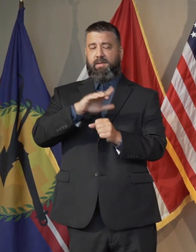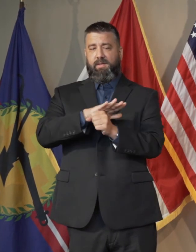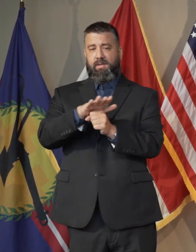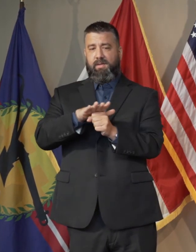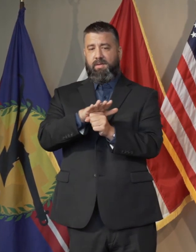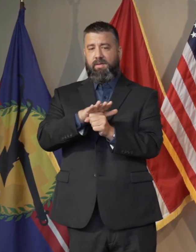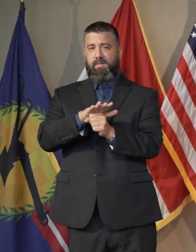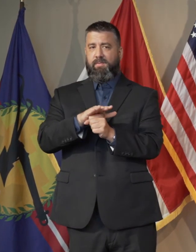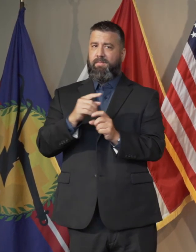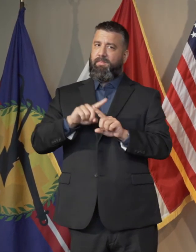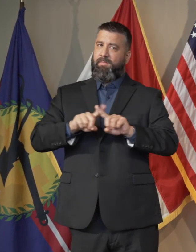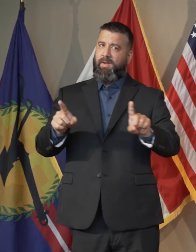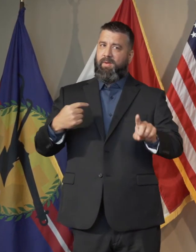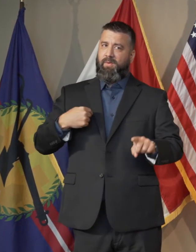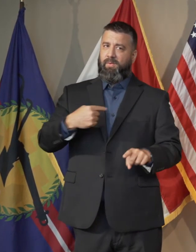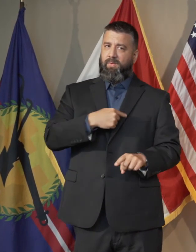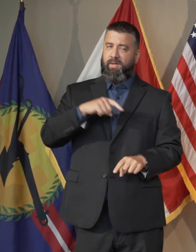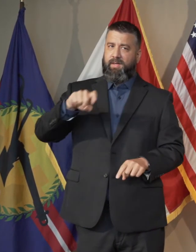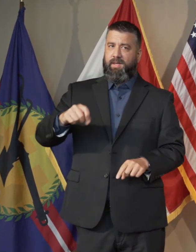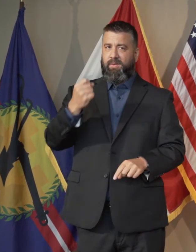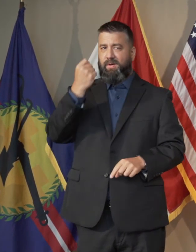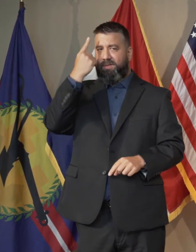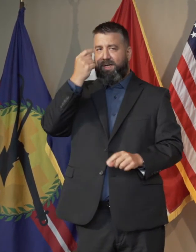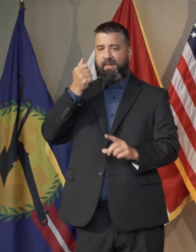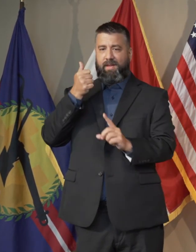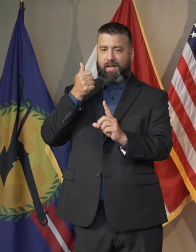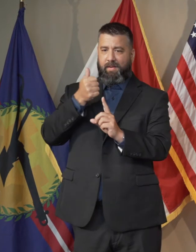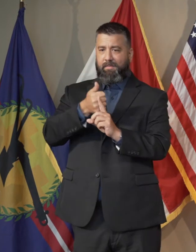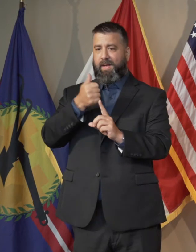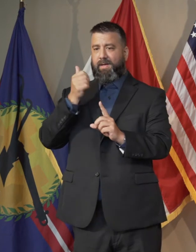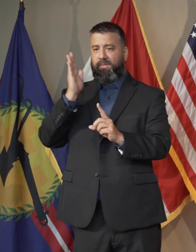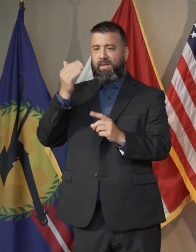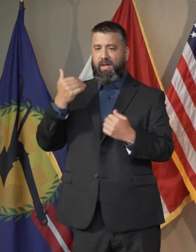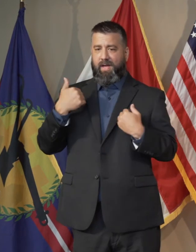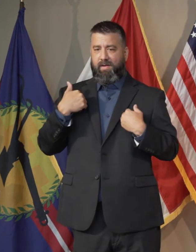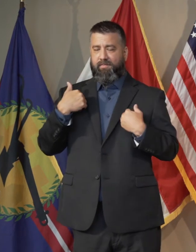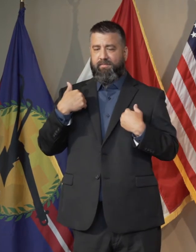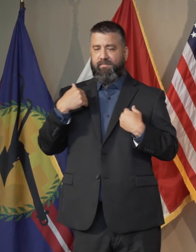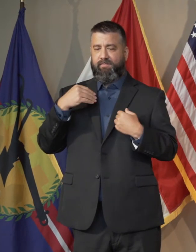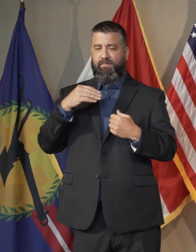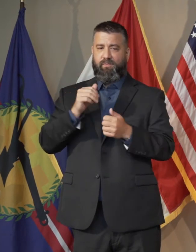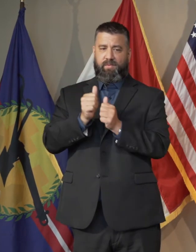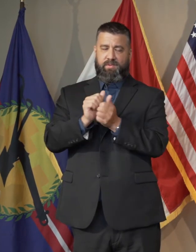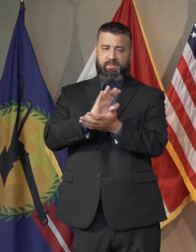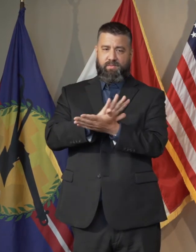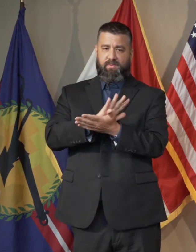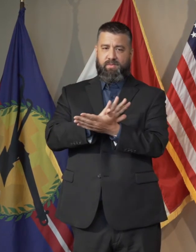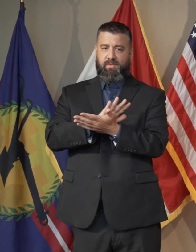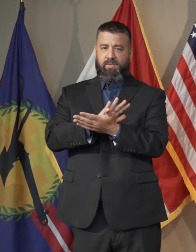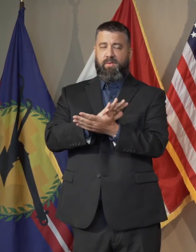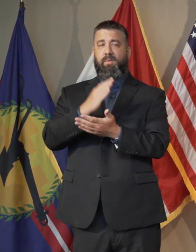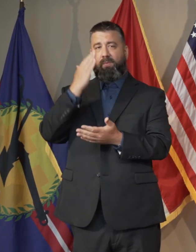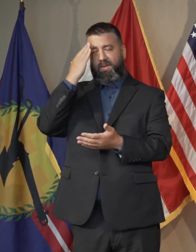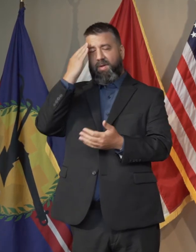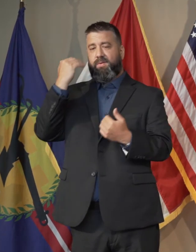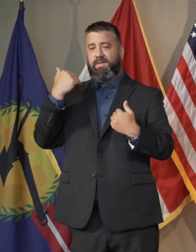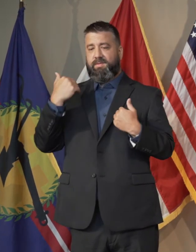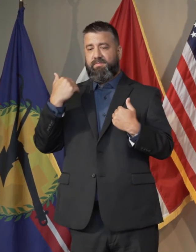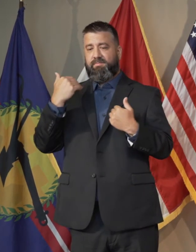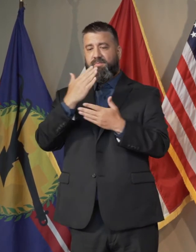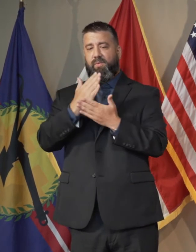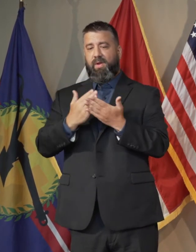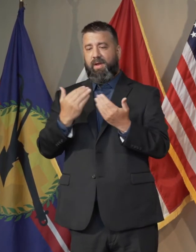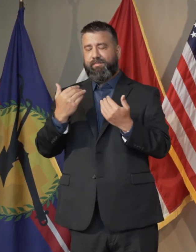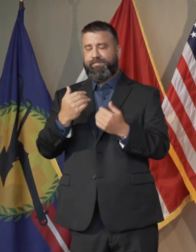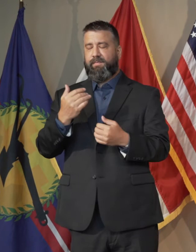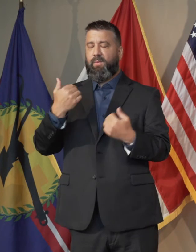of mixing in our school settings will do to new cases, because we know we will have some gatherings associated